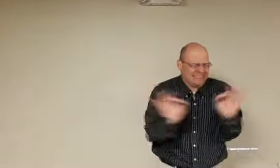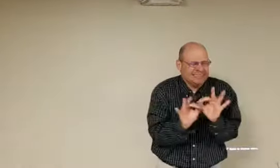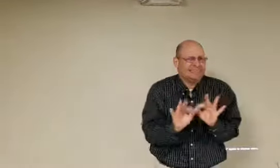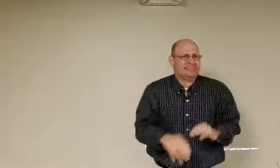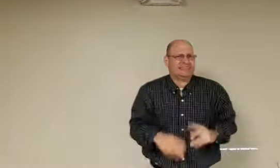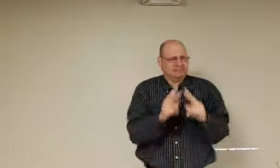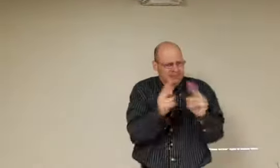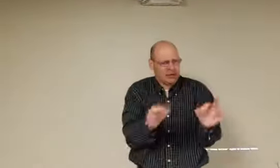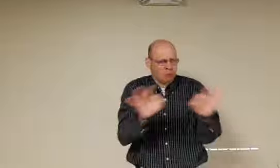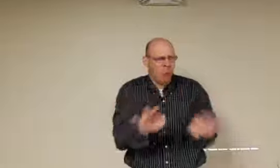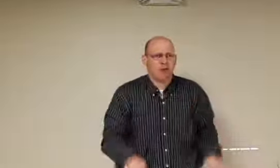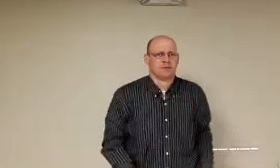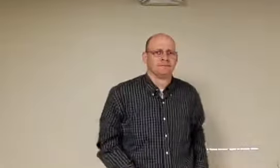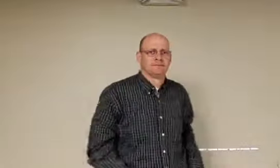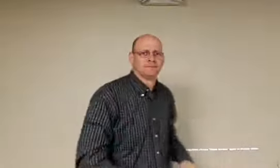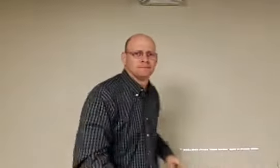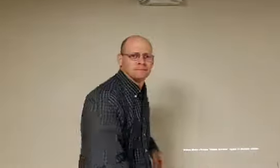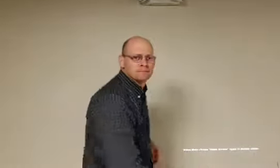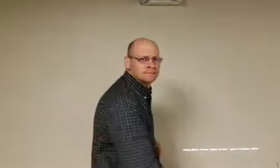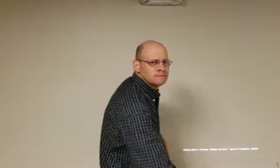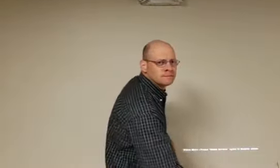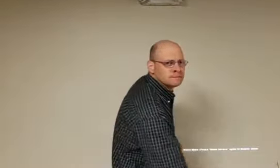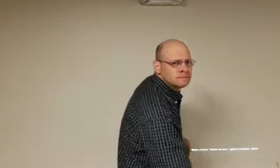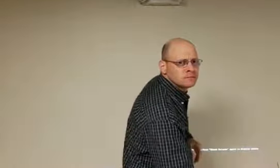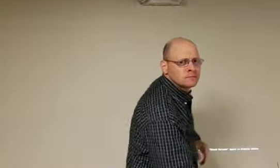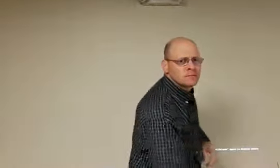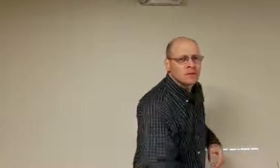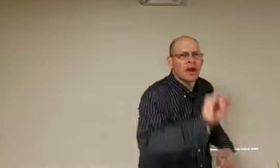specifically, prayer is so important. I've got to make that time.